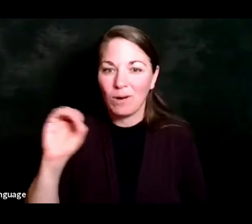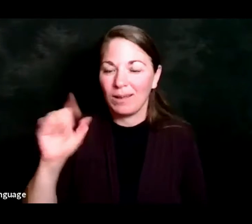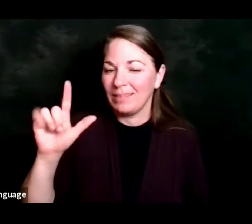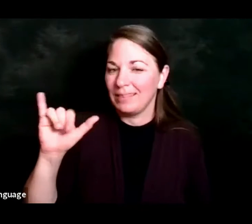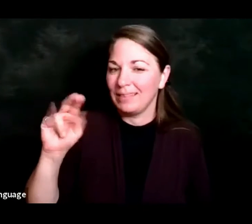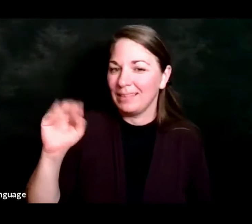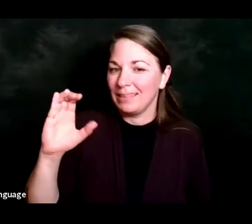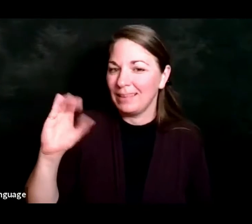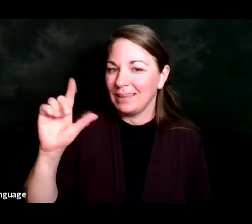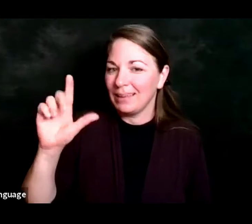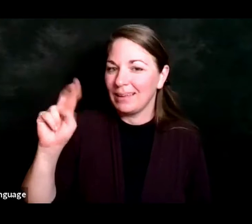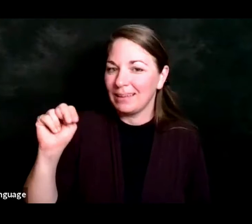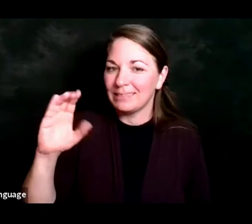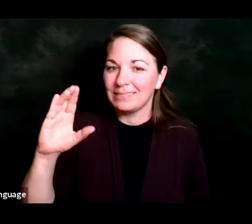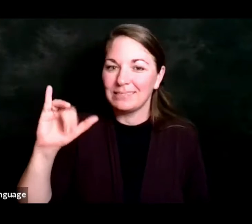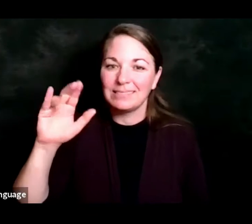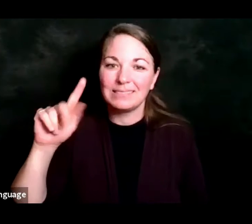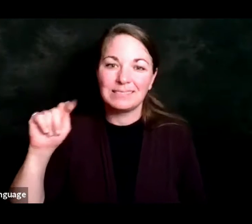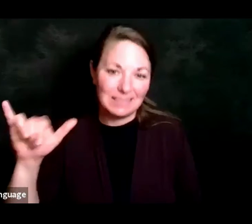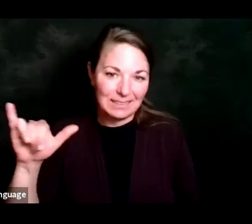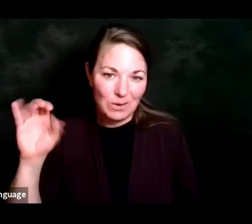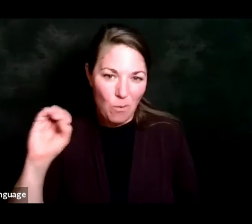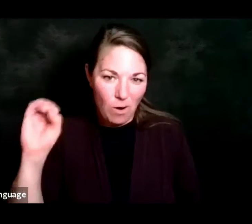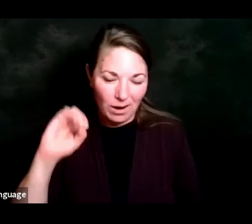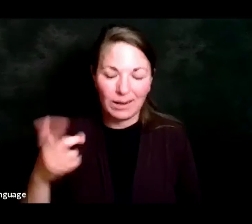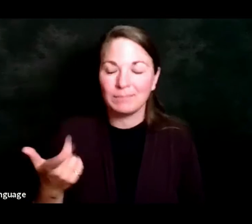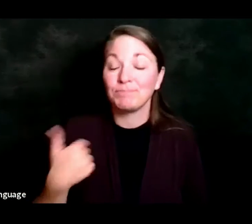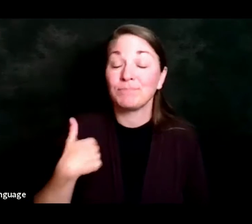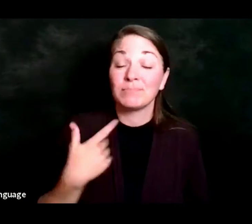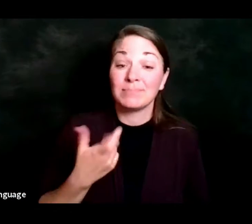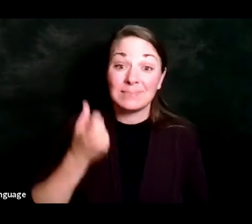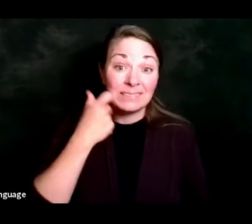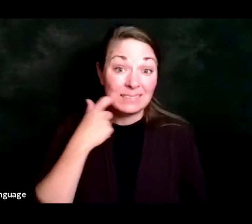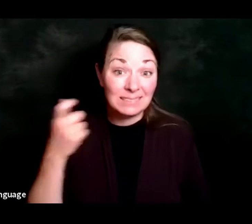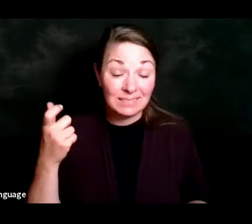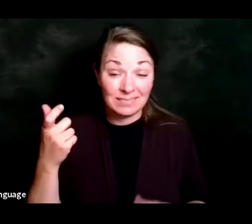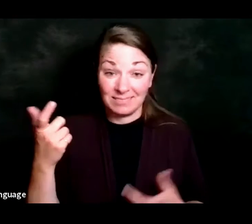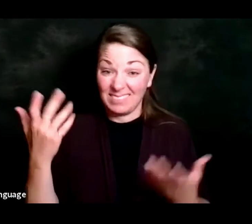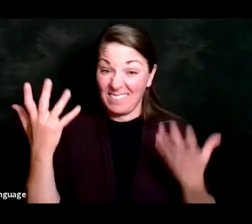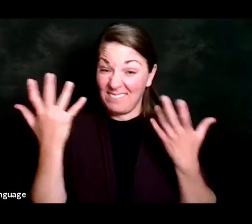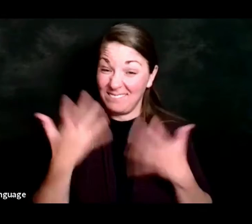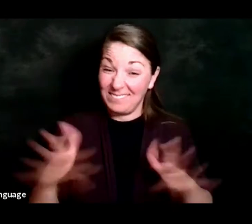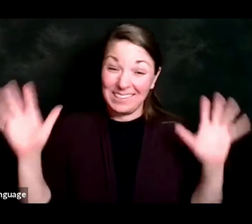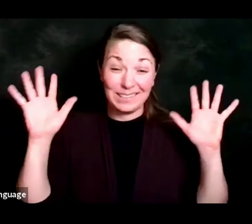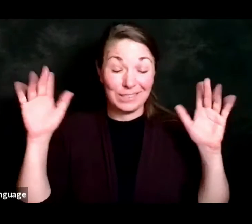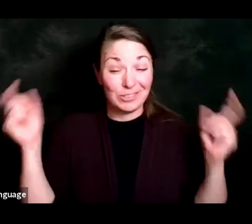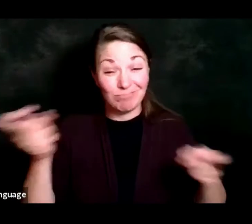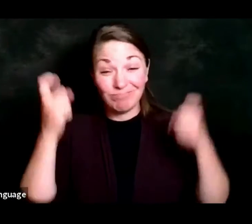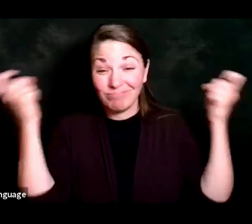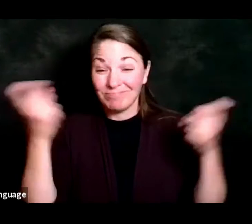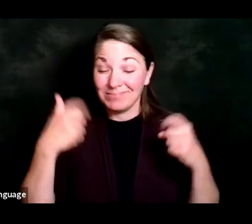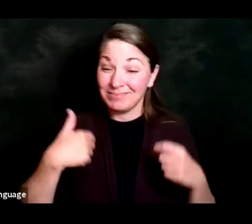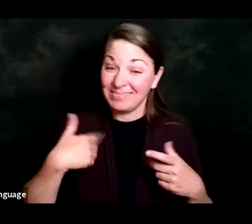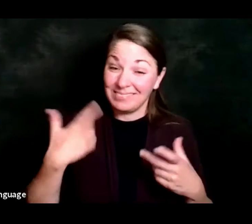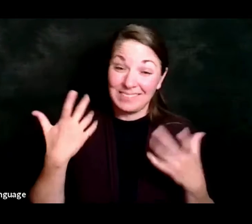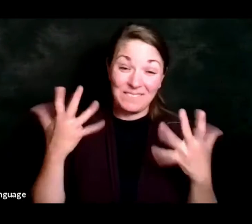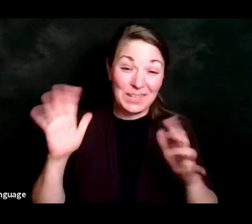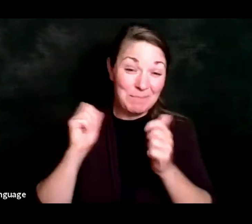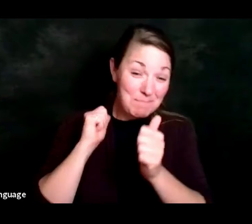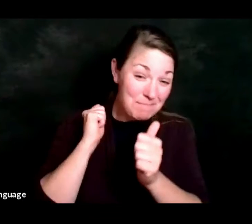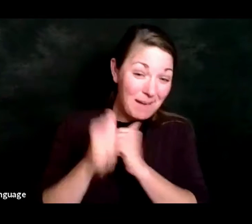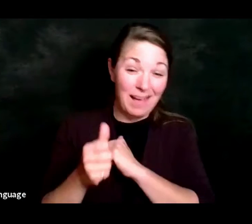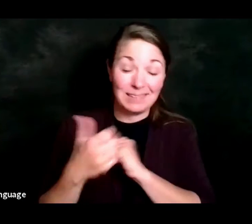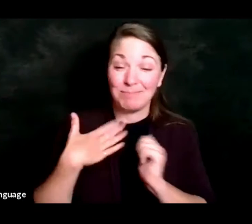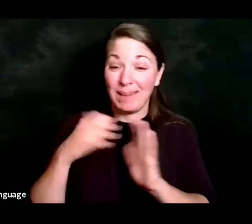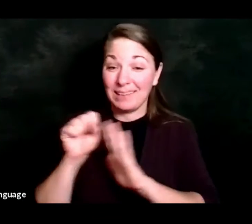Lincoln. I have just celebrated my 44th year of having taken and passed my